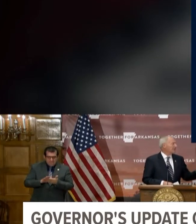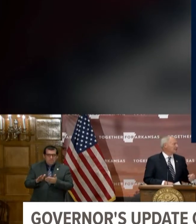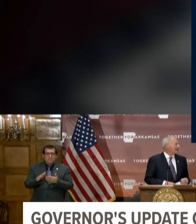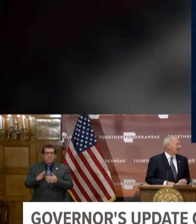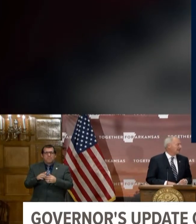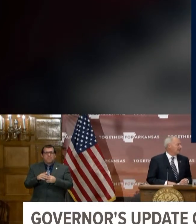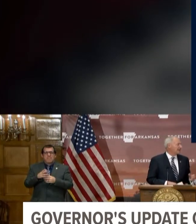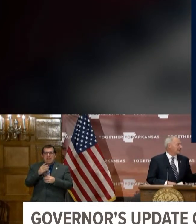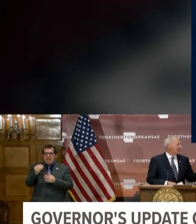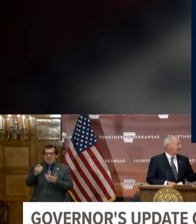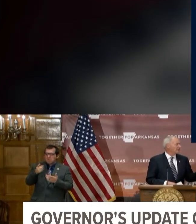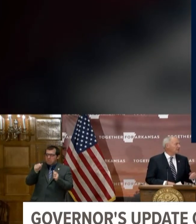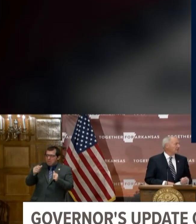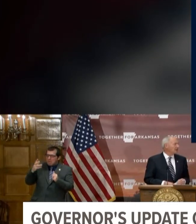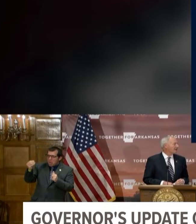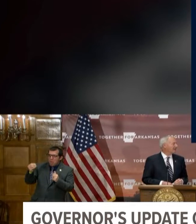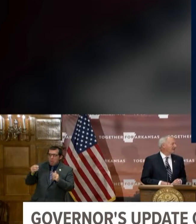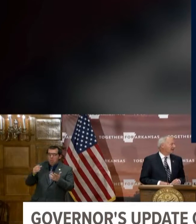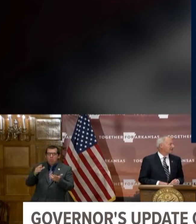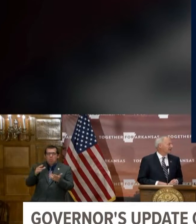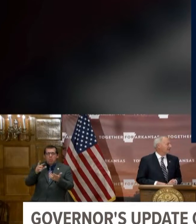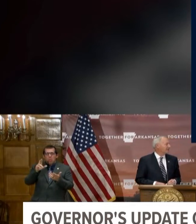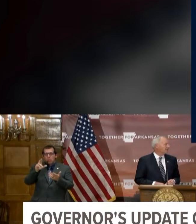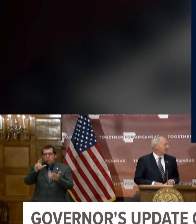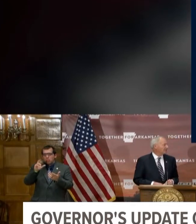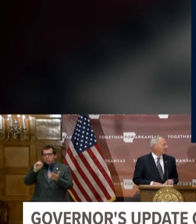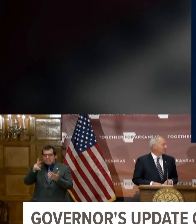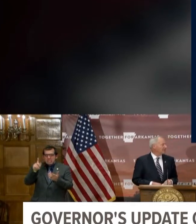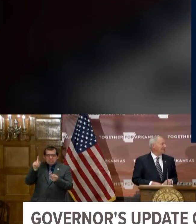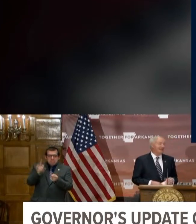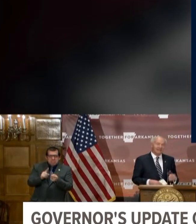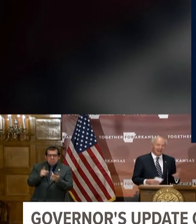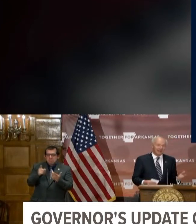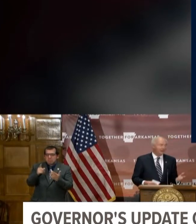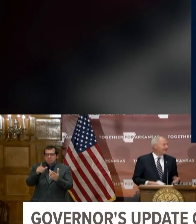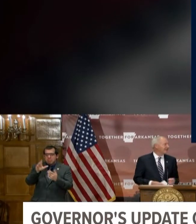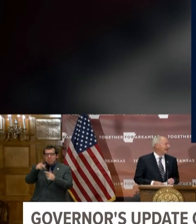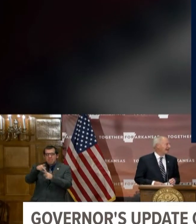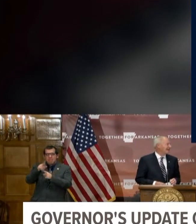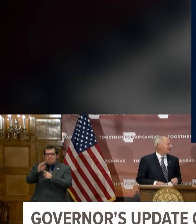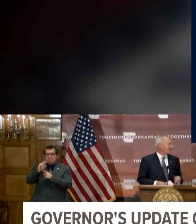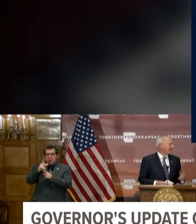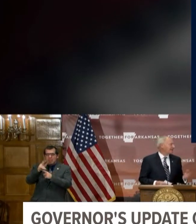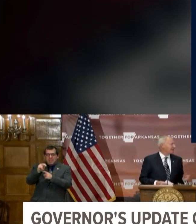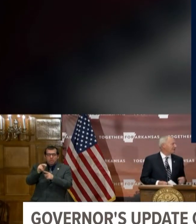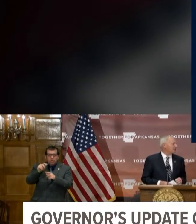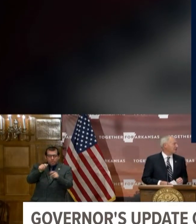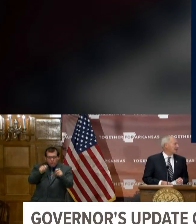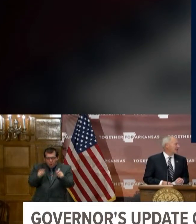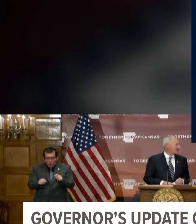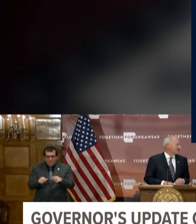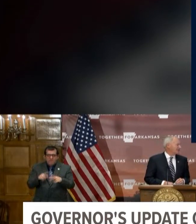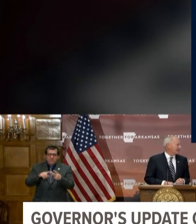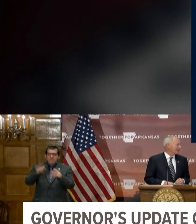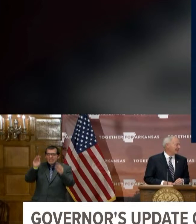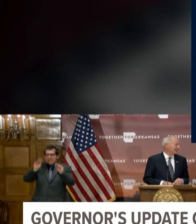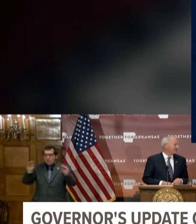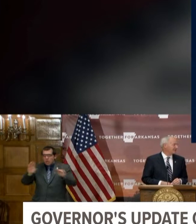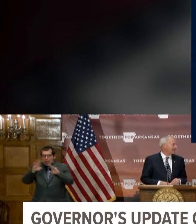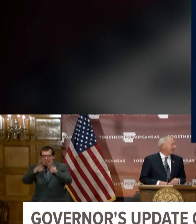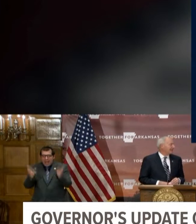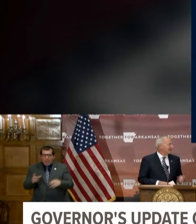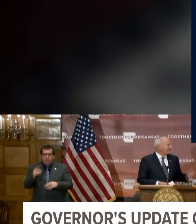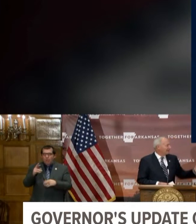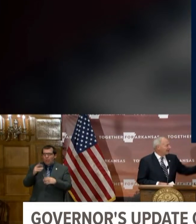in low-risk activities. They include carving, decorating pumpkins, decorating your house, and having a virtual costume